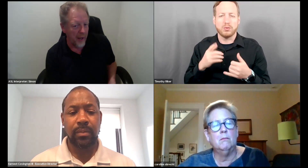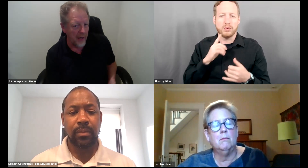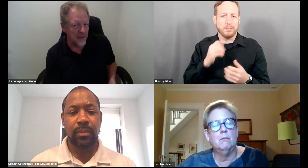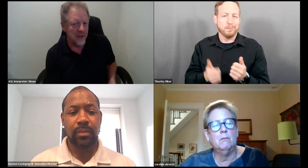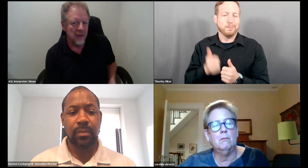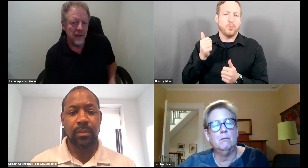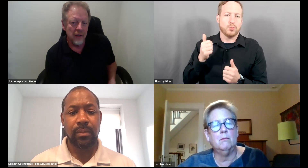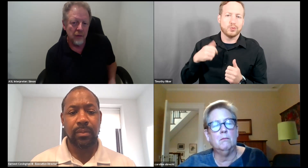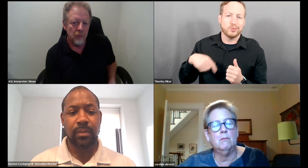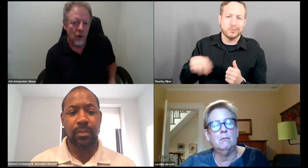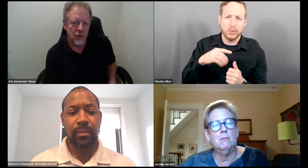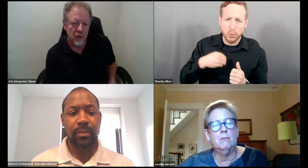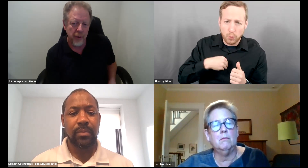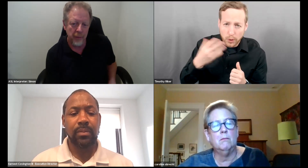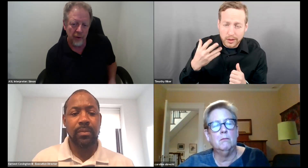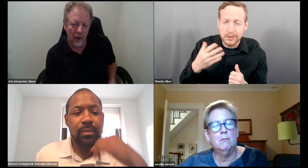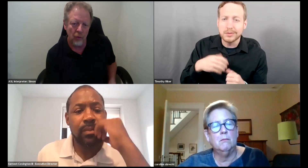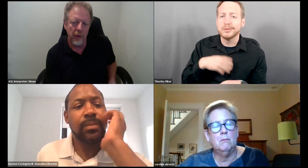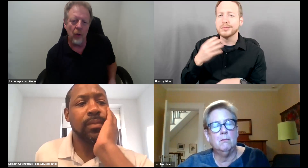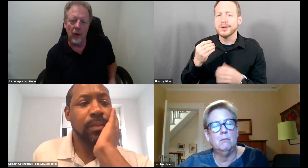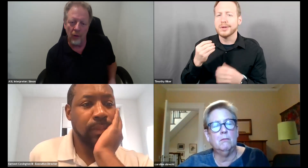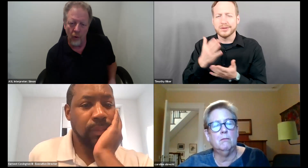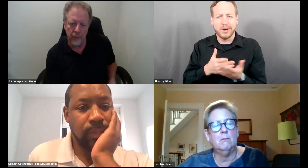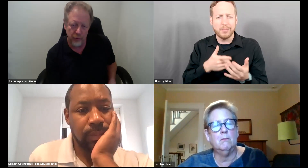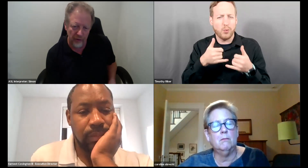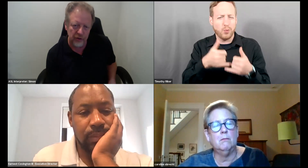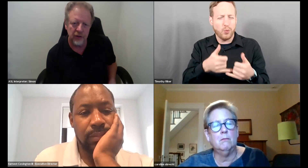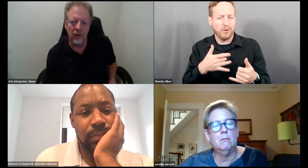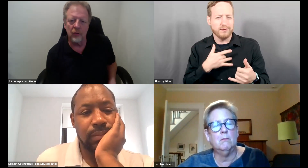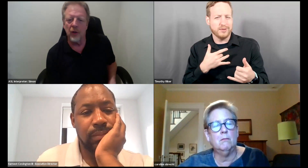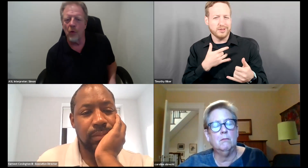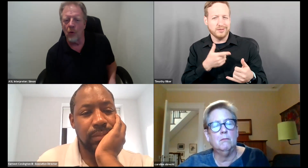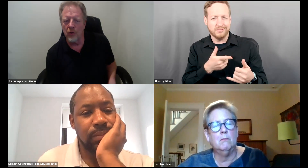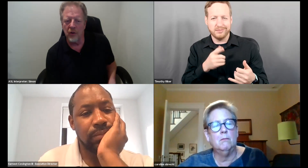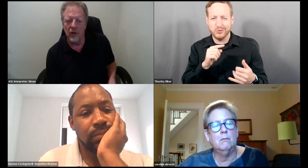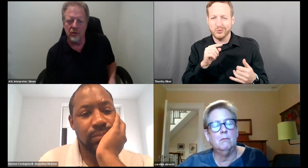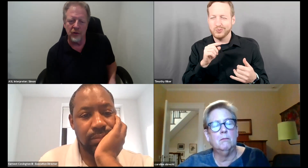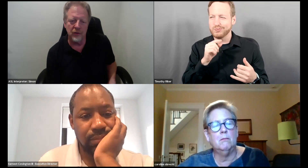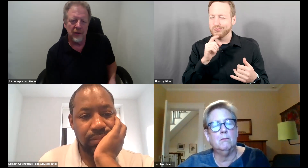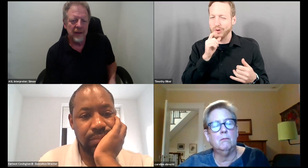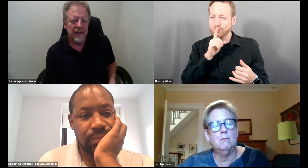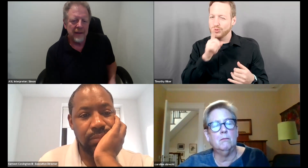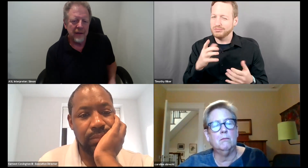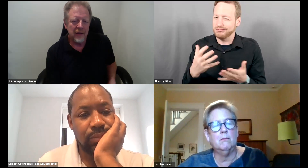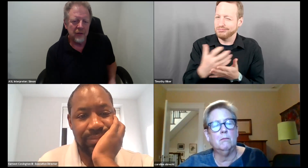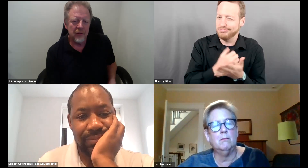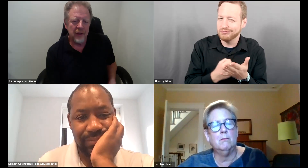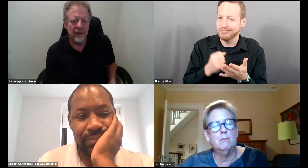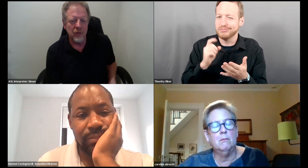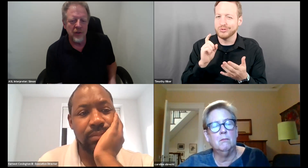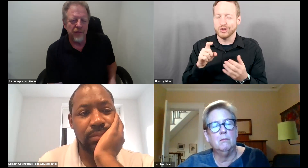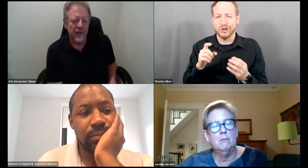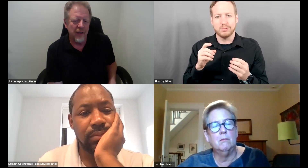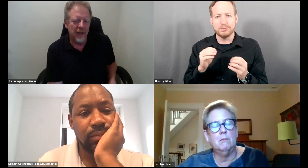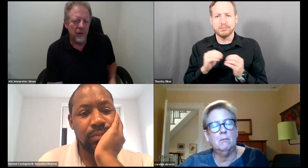in the past, most of the people, you know, would be of white privilege. You know, some awards would go to, it